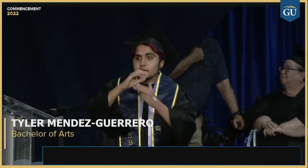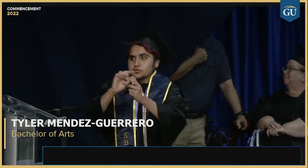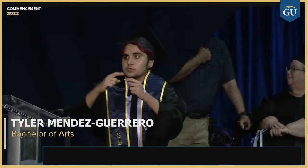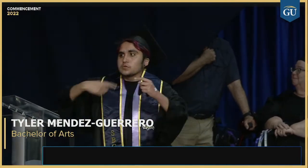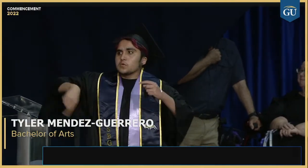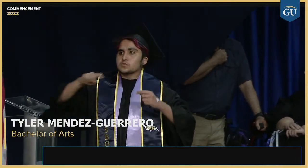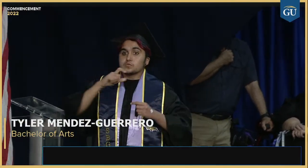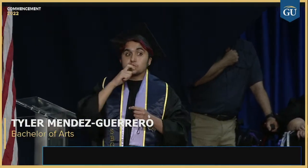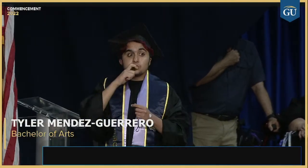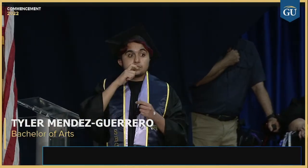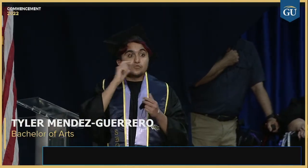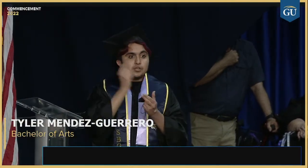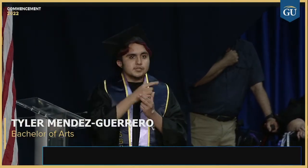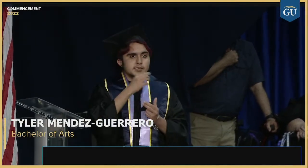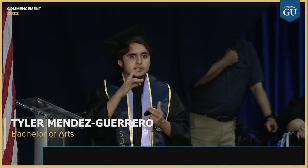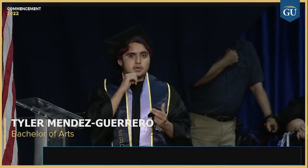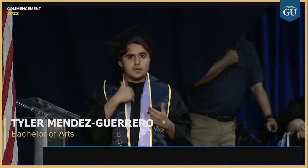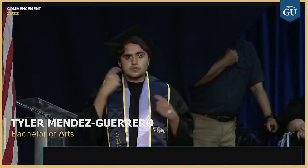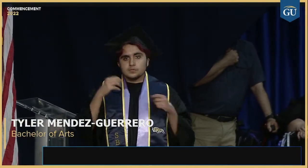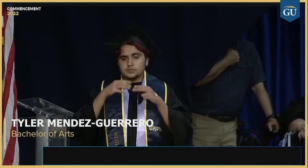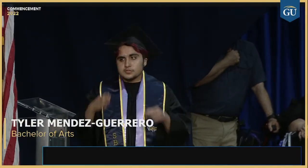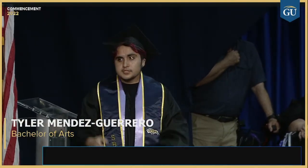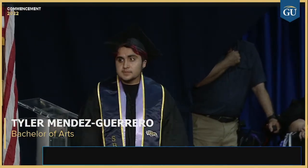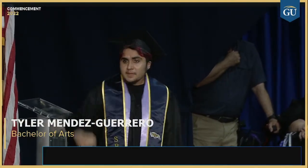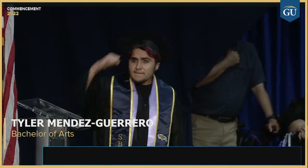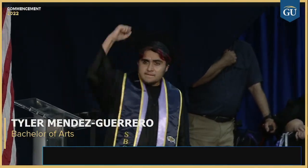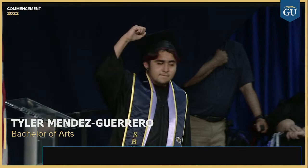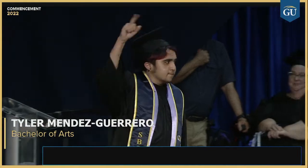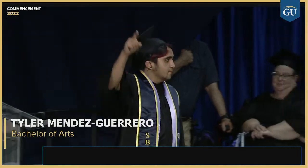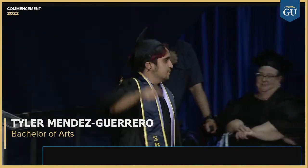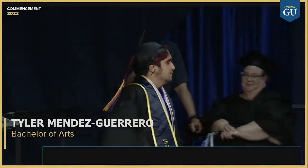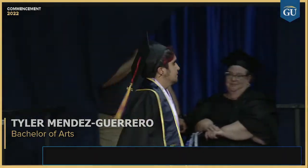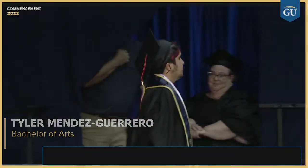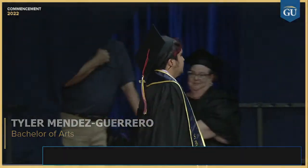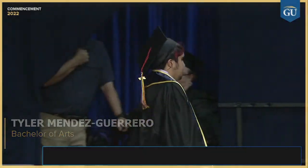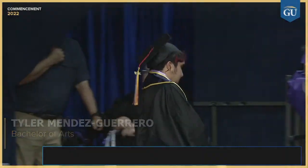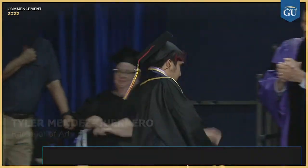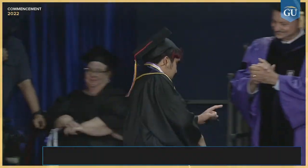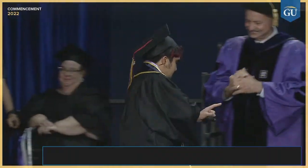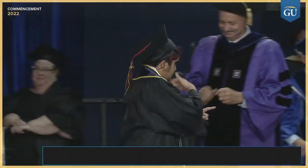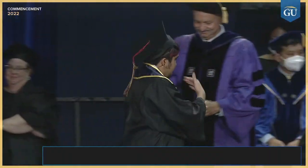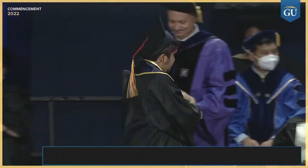Congratulations to the class of 2022. Those that couldn't be here with us, friends and family, thank you.